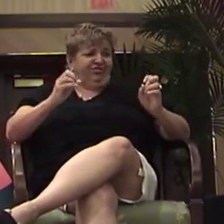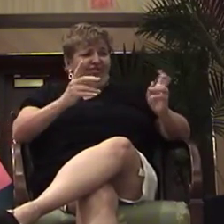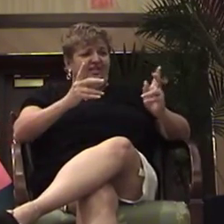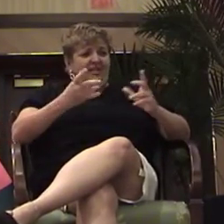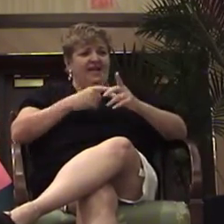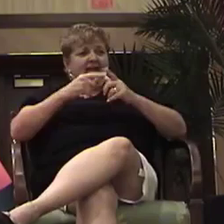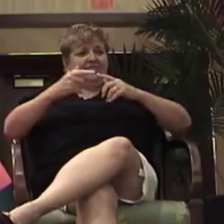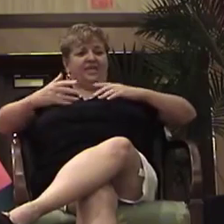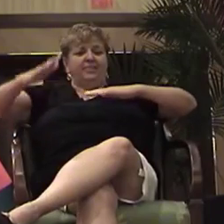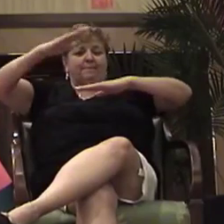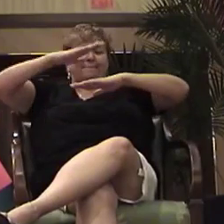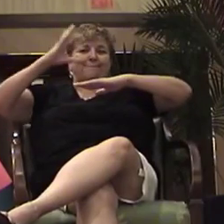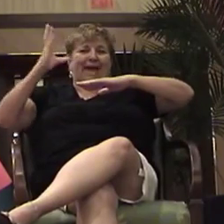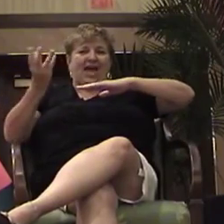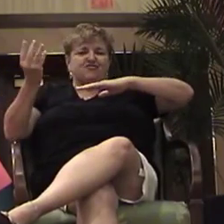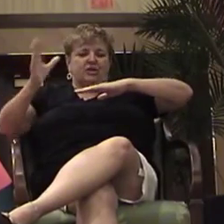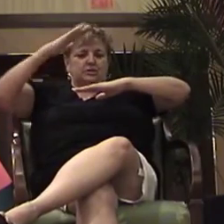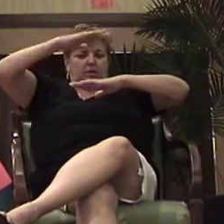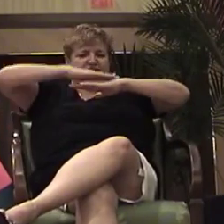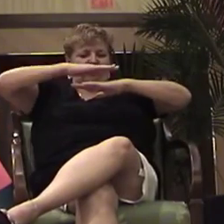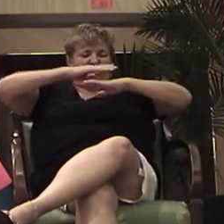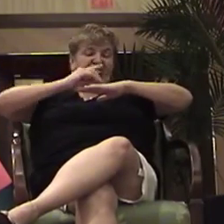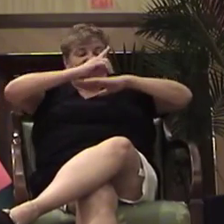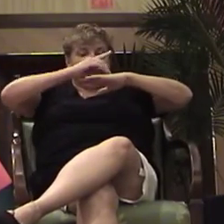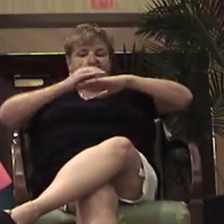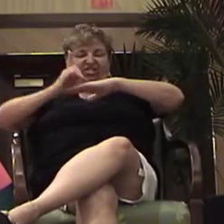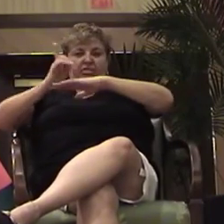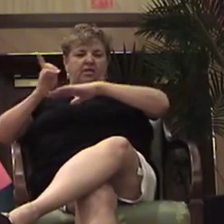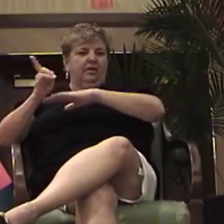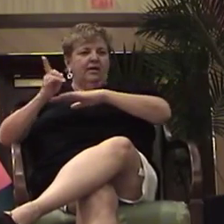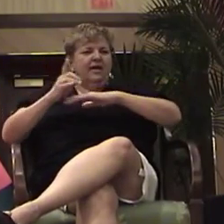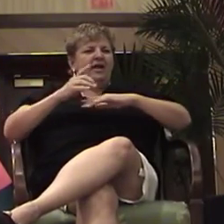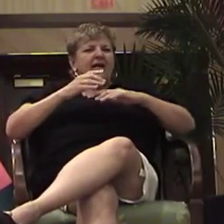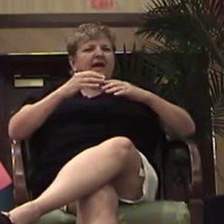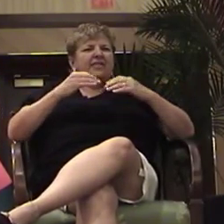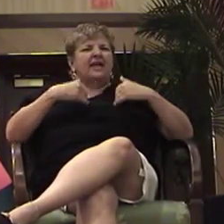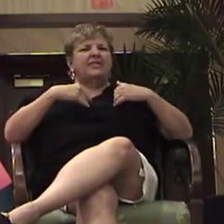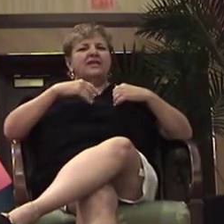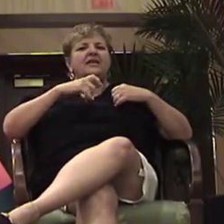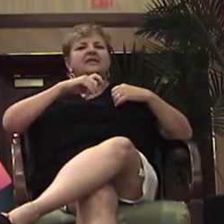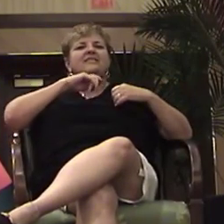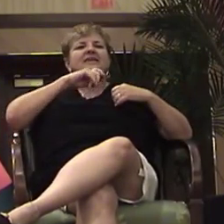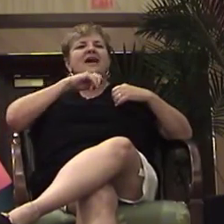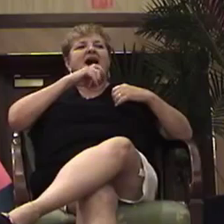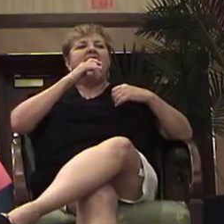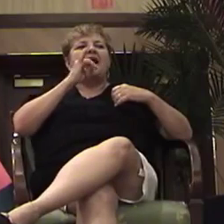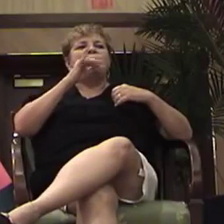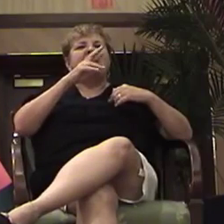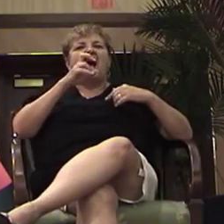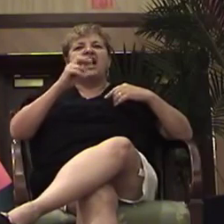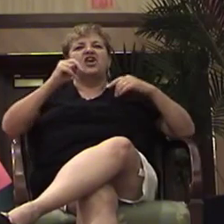that. And they were all these old iron bedsteads, you know, the top and the